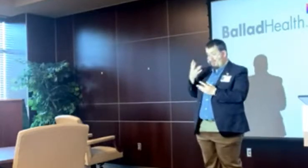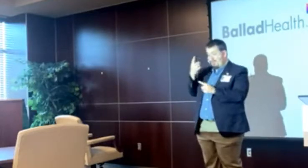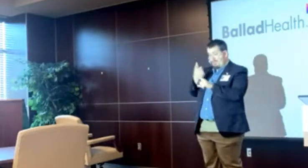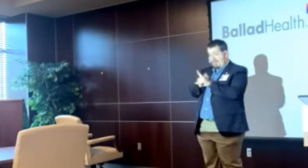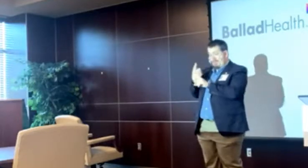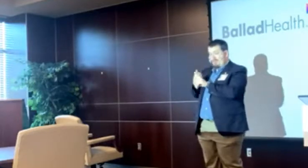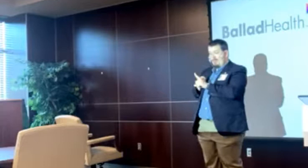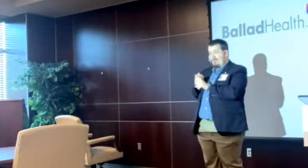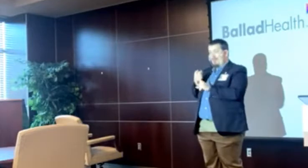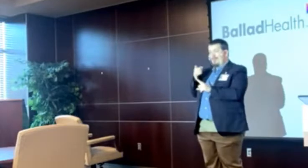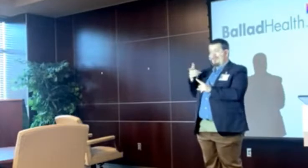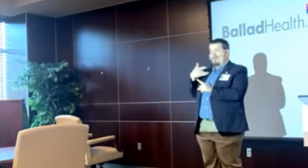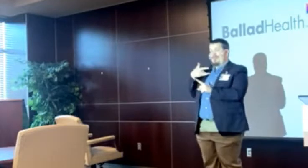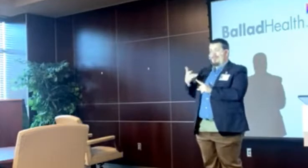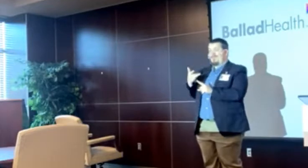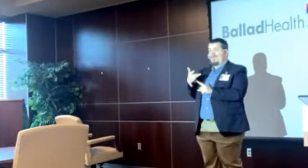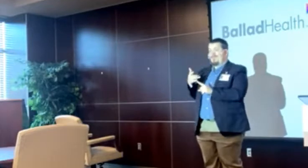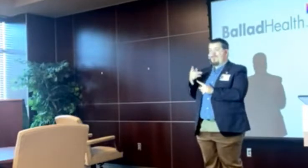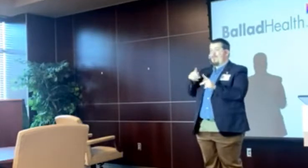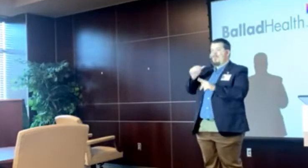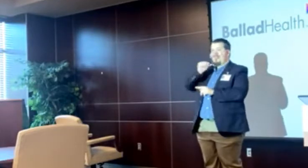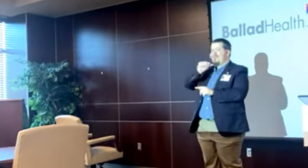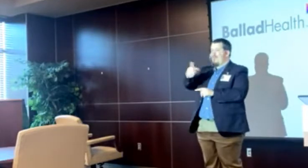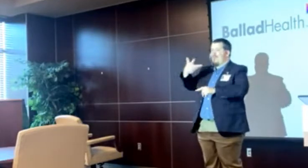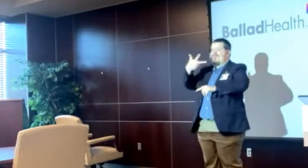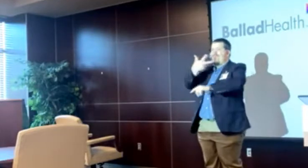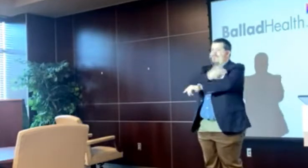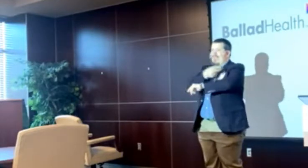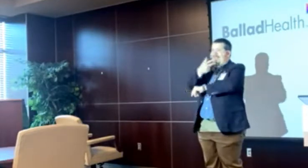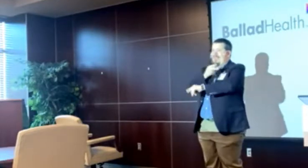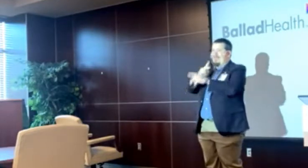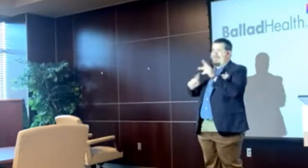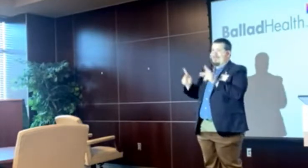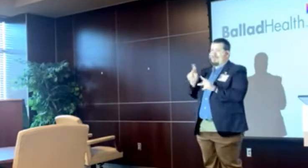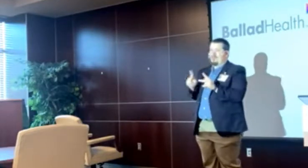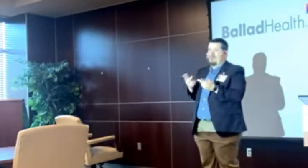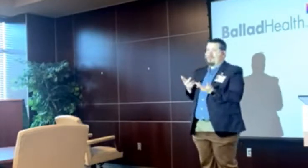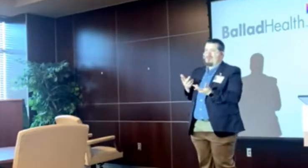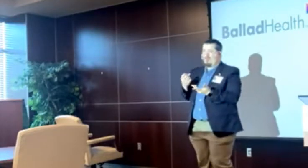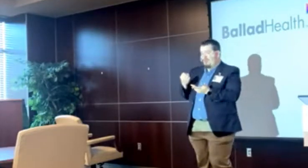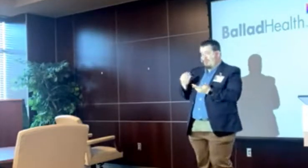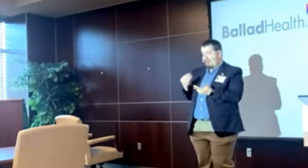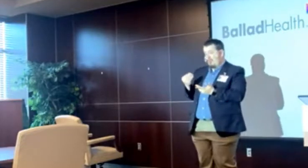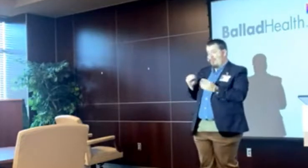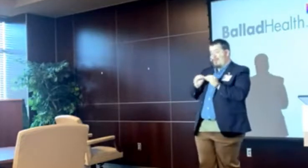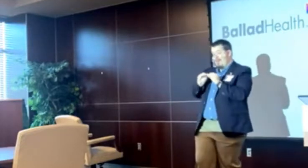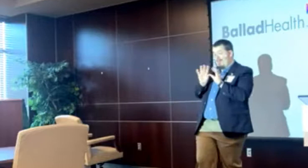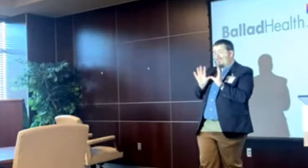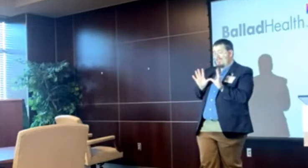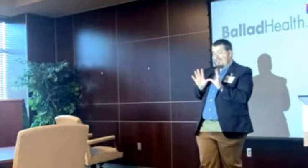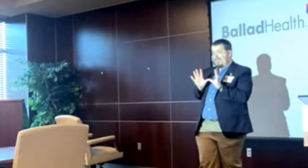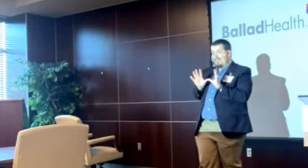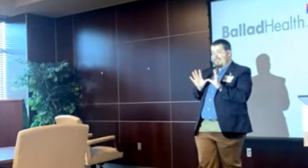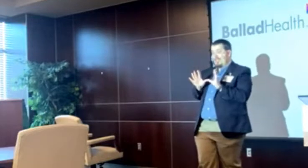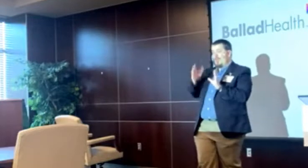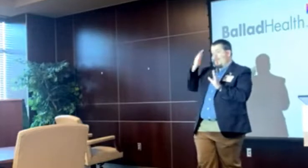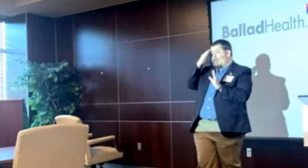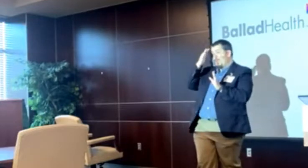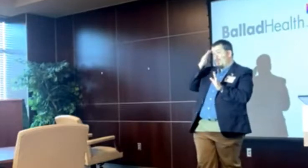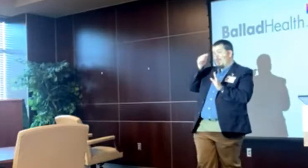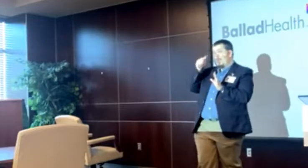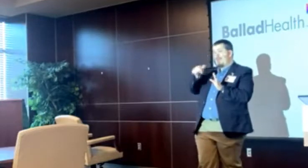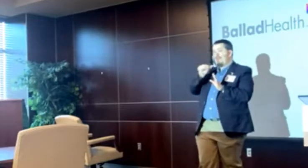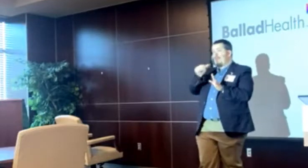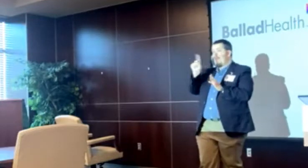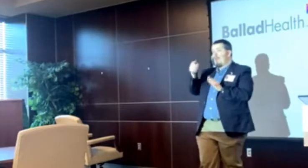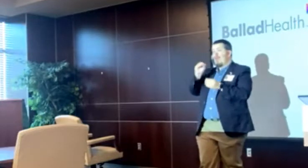that this primarily is made up of unvaccinated individuals. And obviously, as we all know, these are